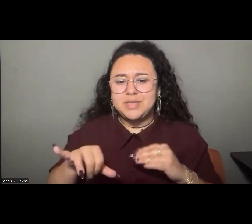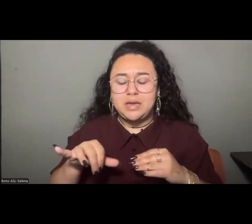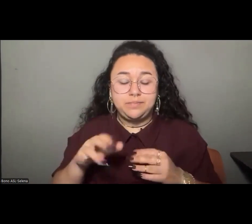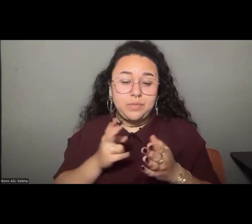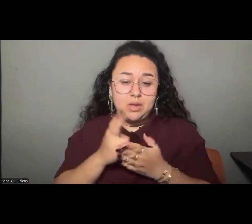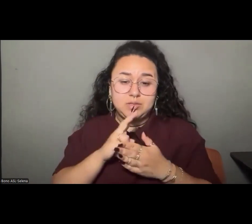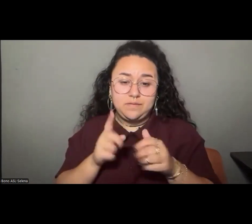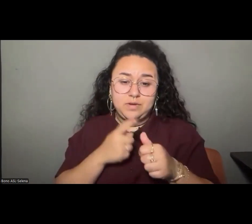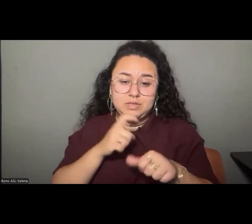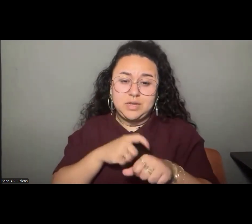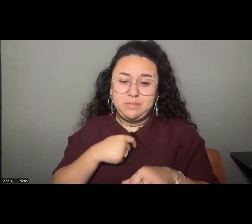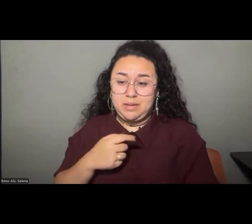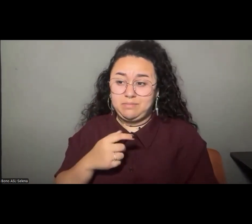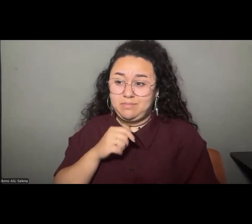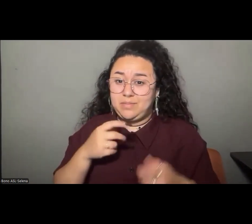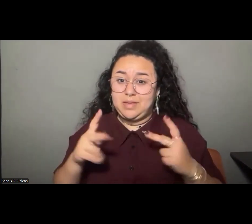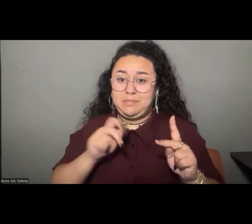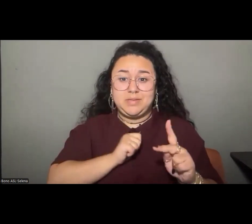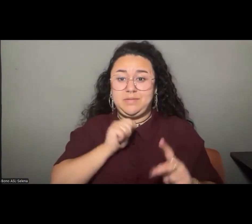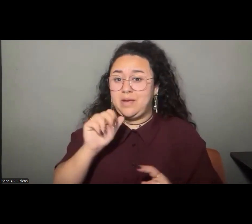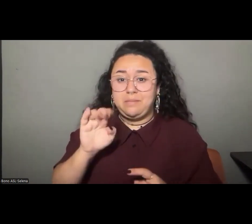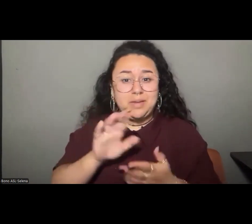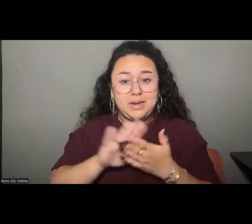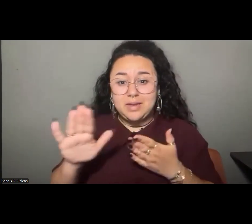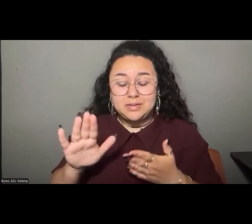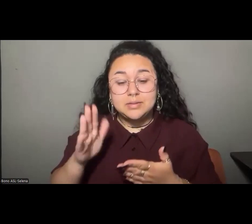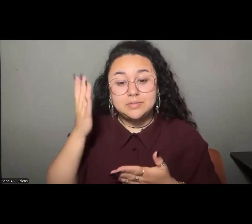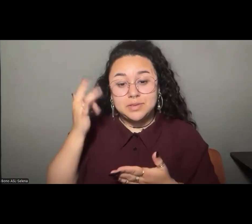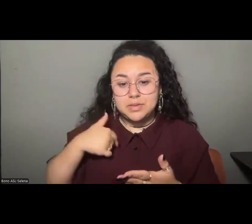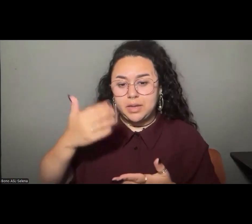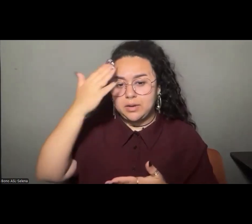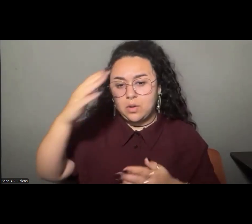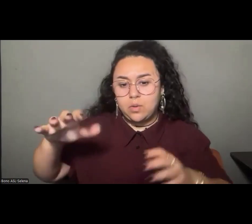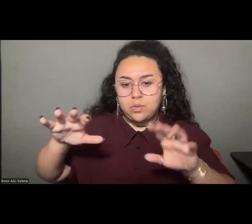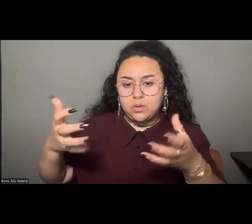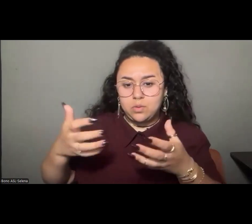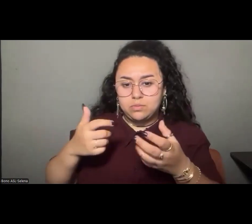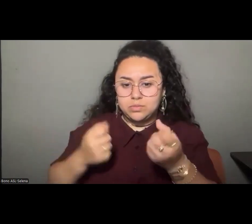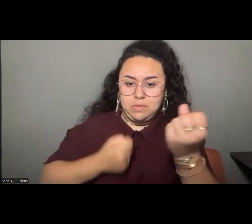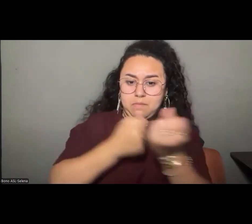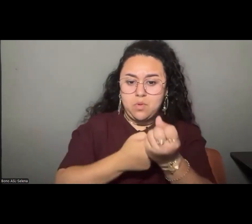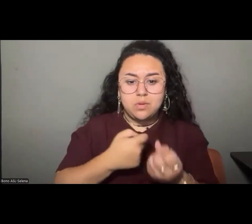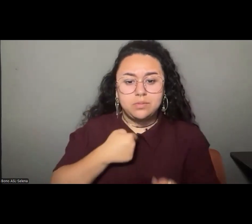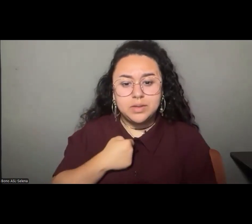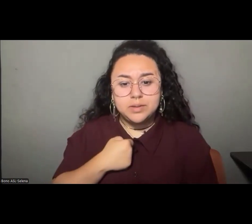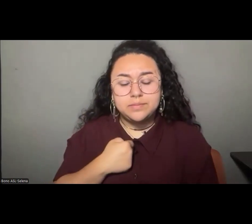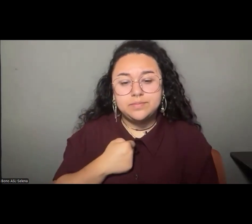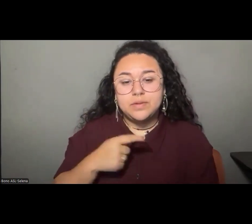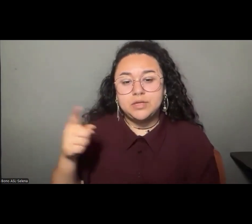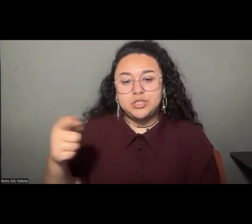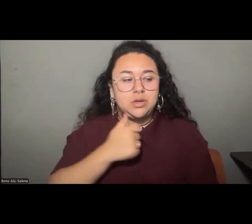going to let myself not be nice. Partly because I was like, I know the collective has my back. And she apologized, and I was just